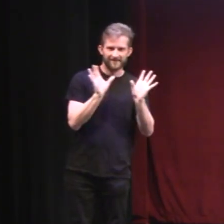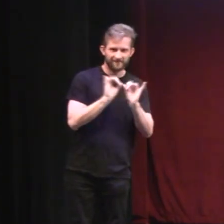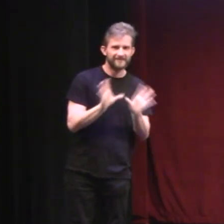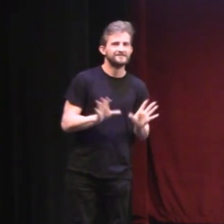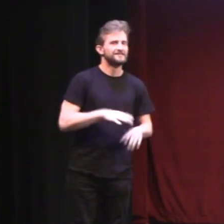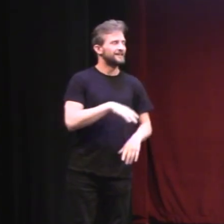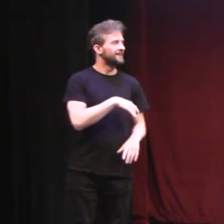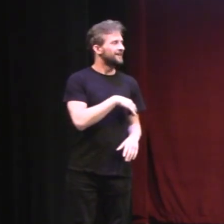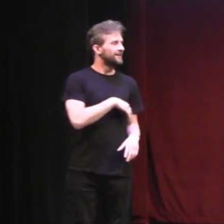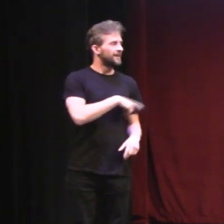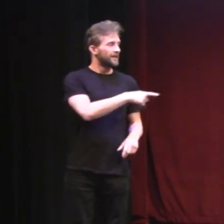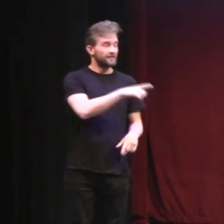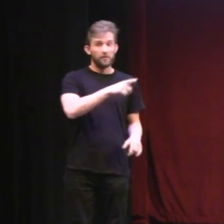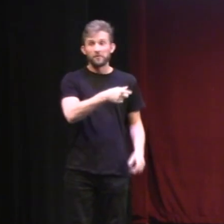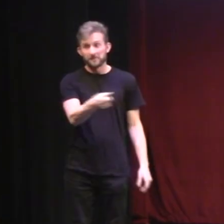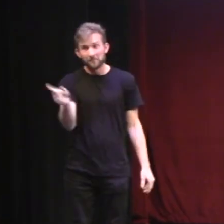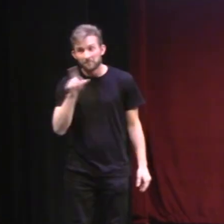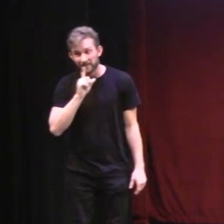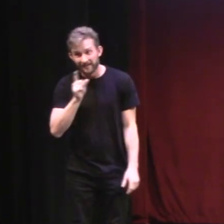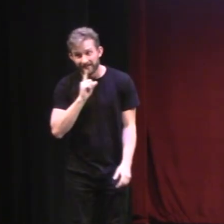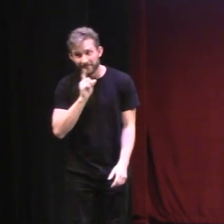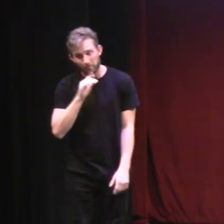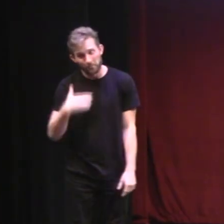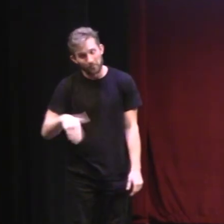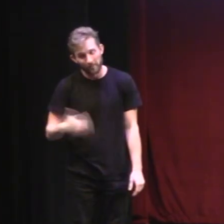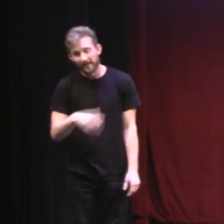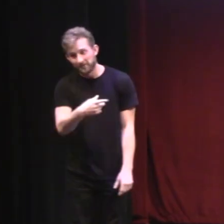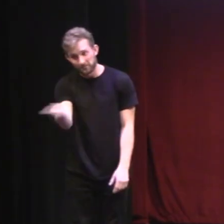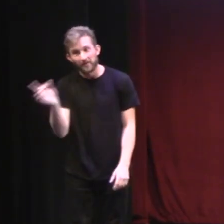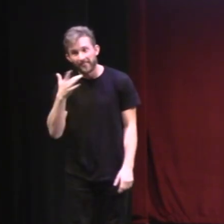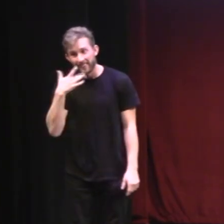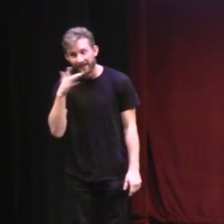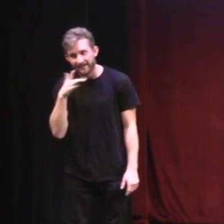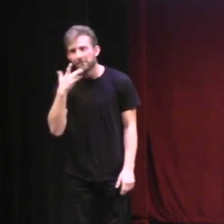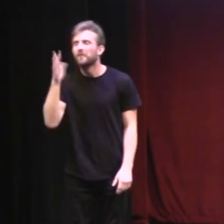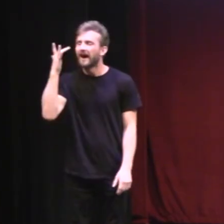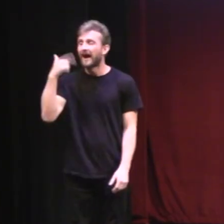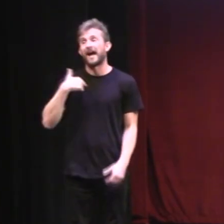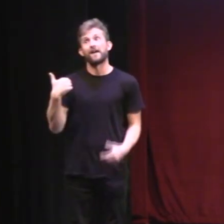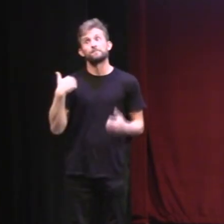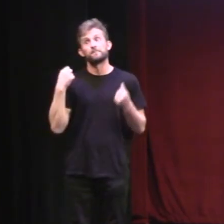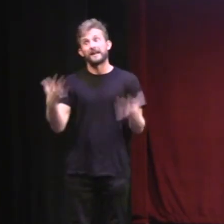totally could have done my unhinged deep dive into my theories on English.